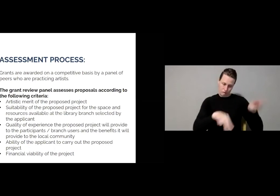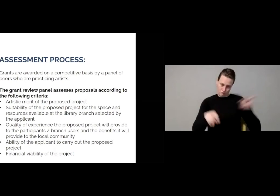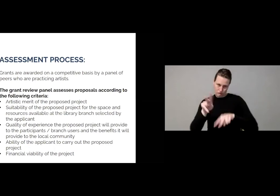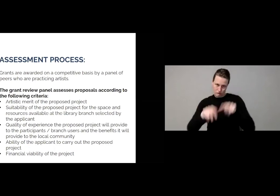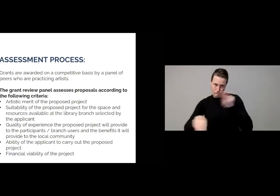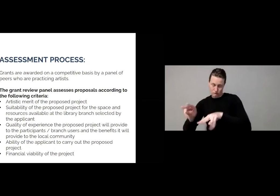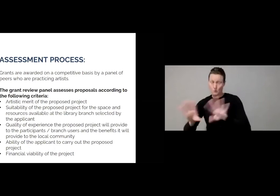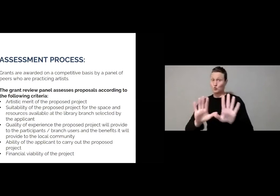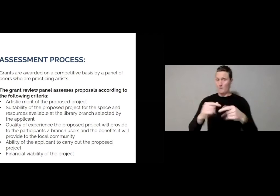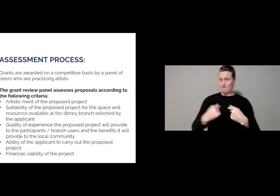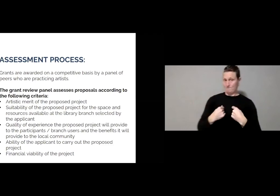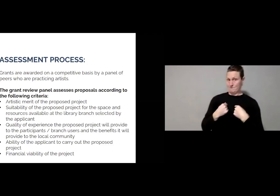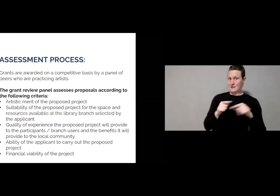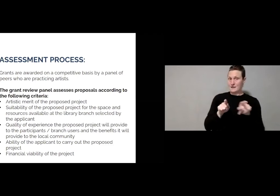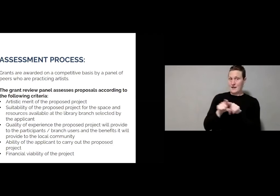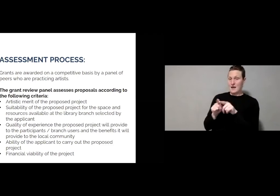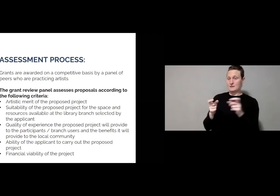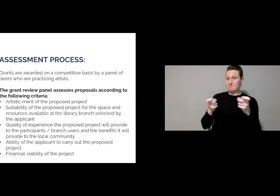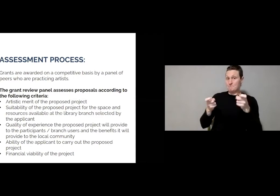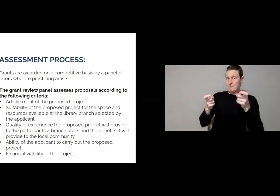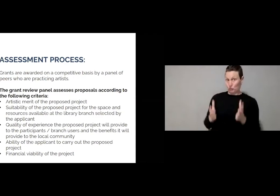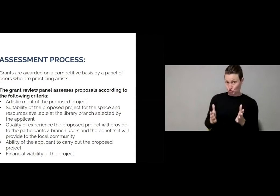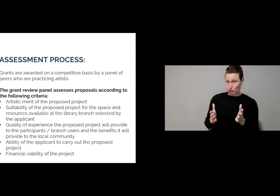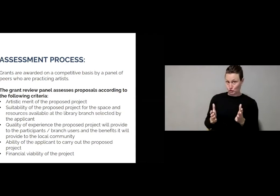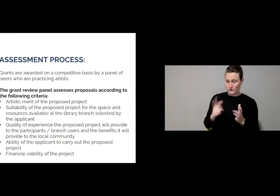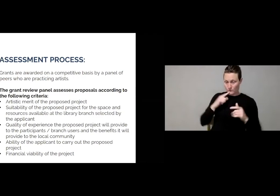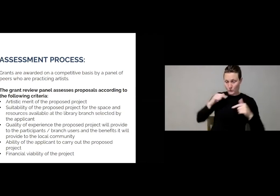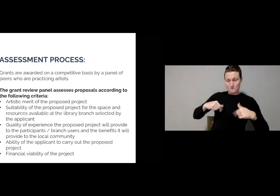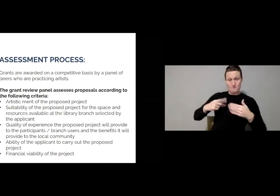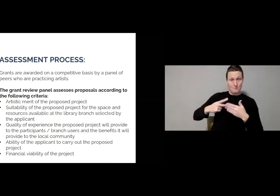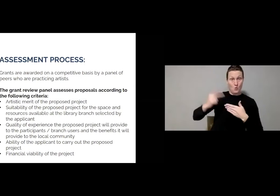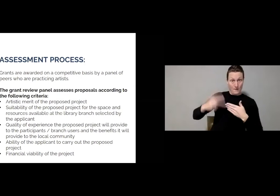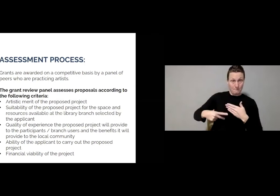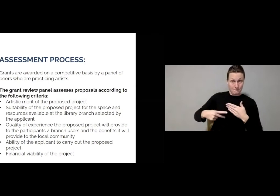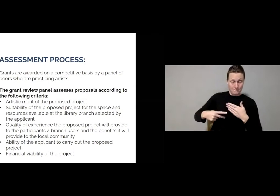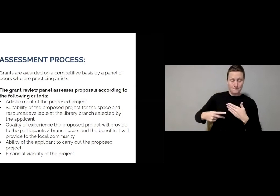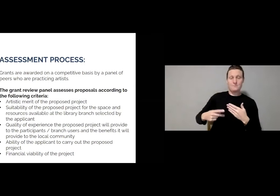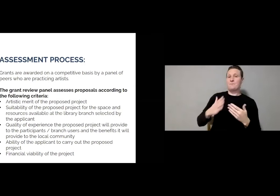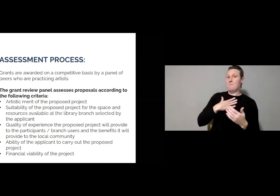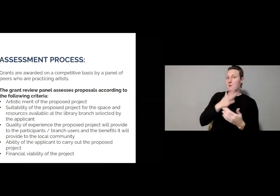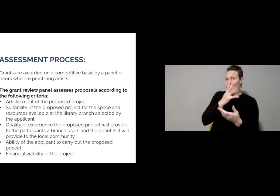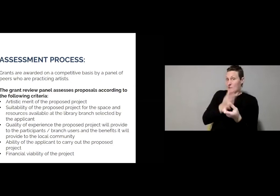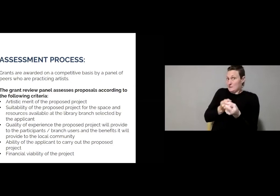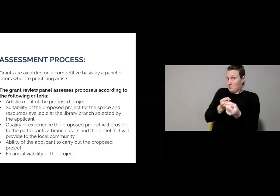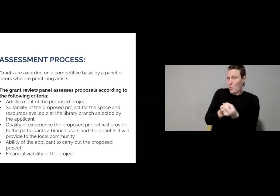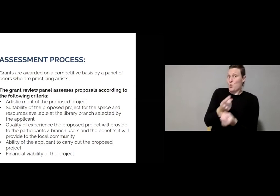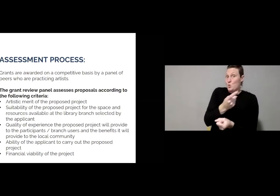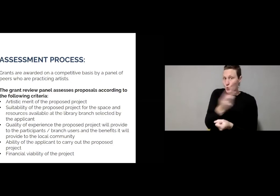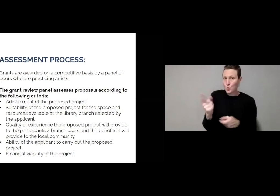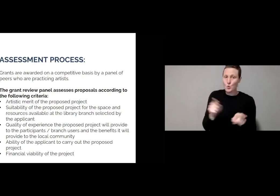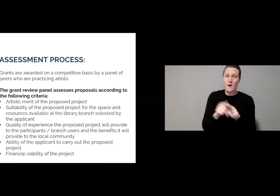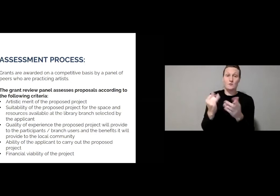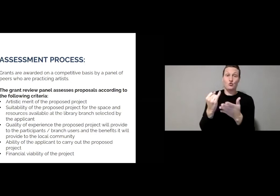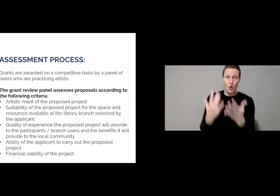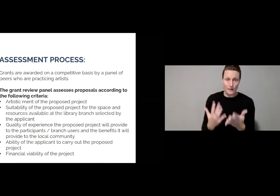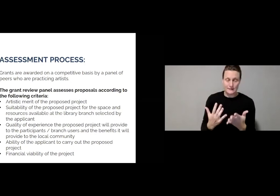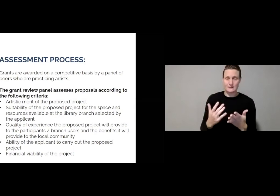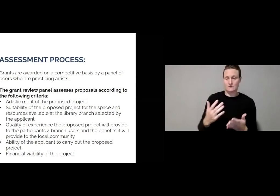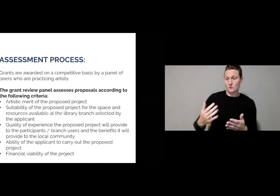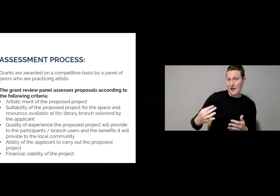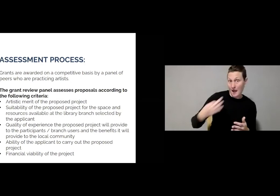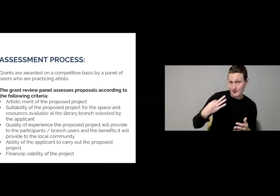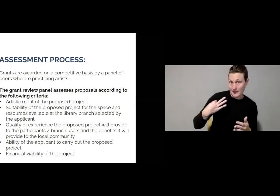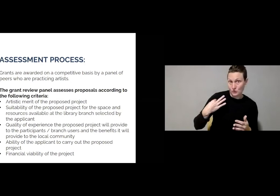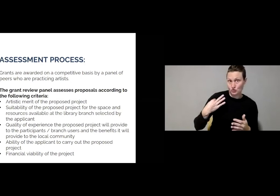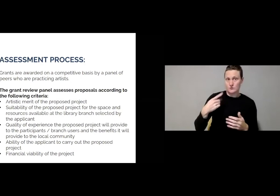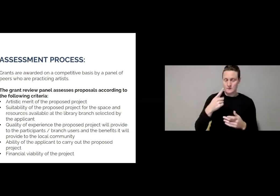support you in putting, you know, together the most solid grant application that you can, and then I'll